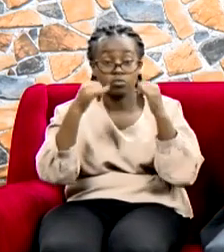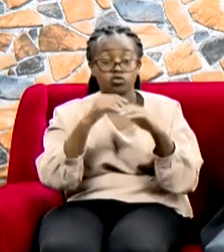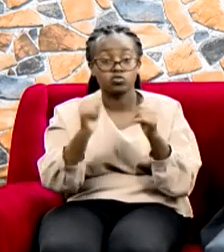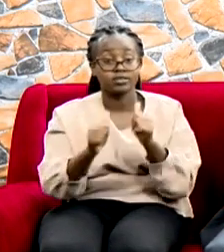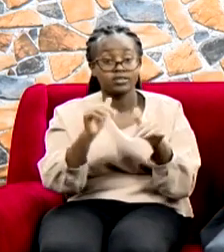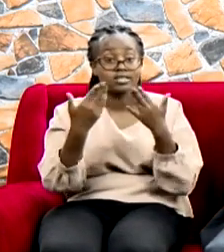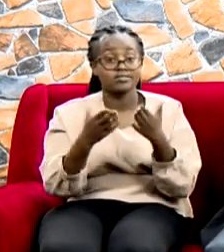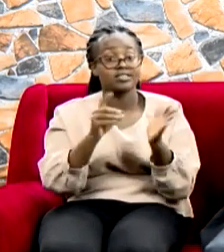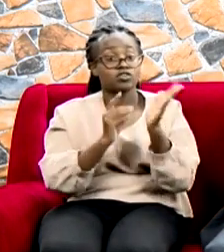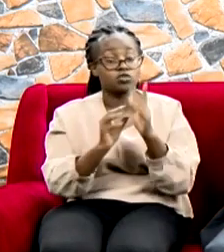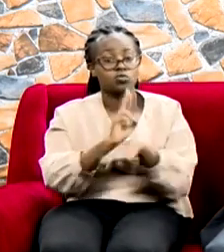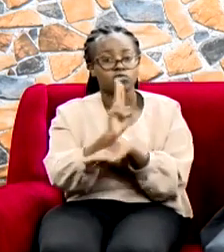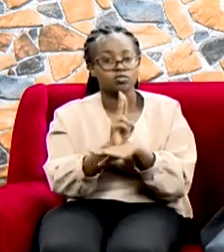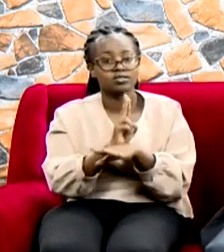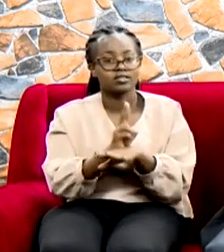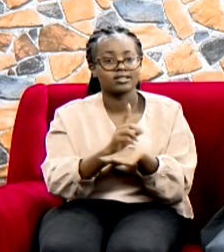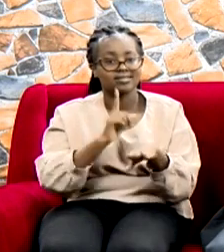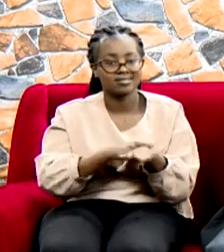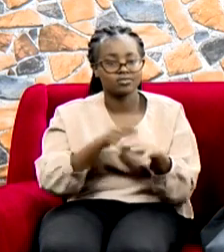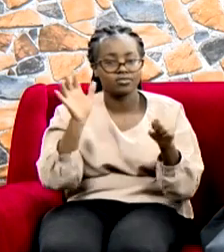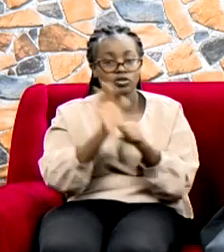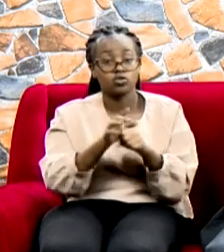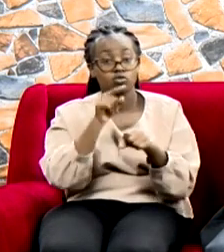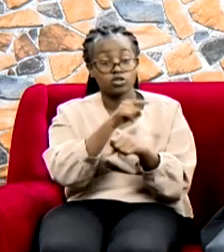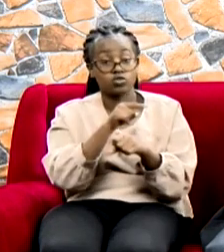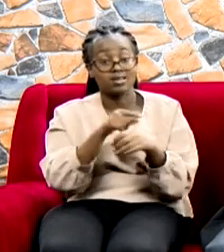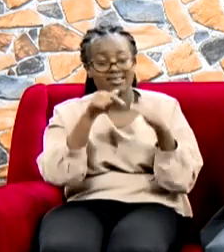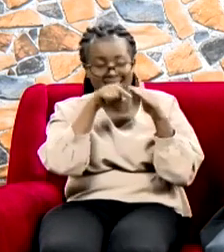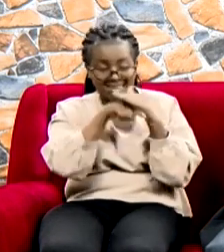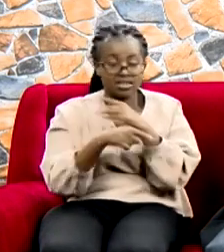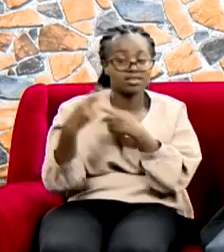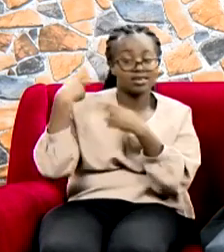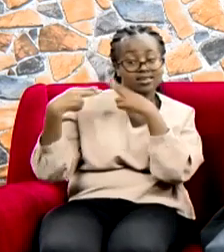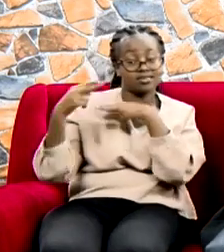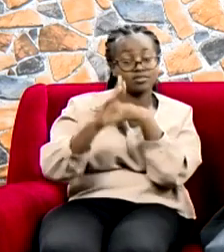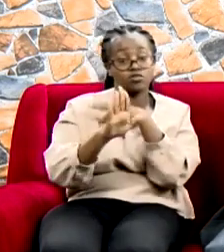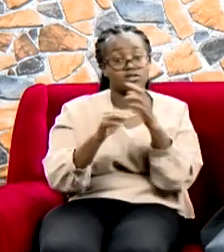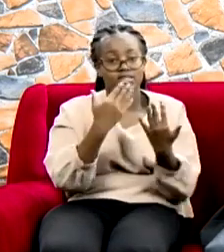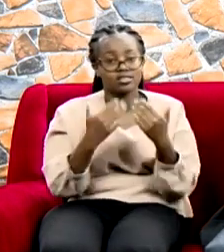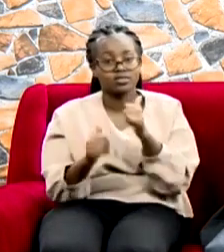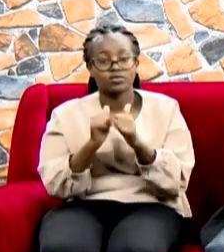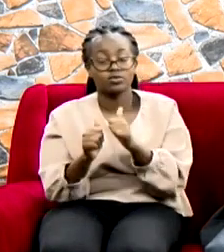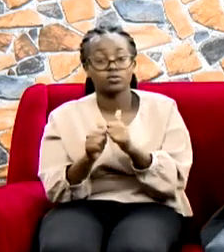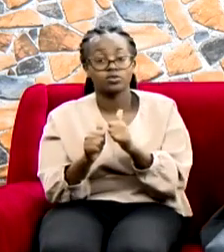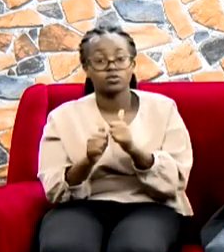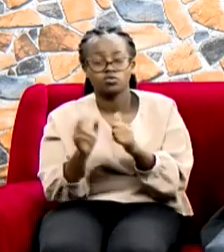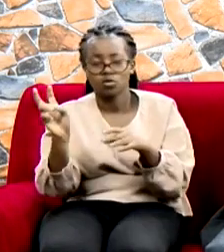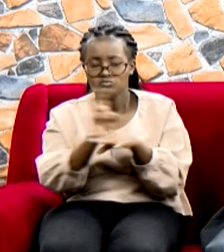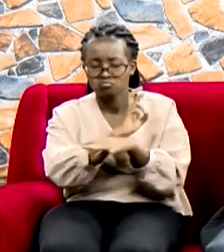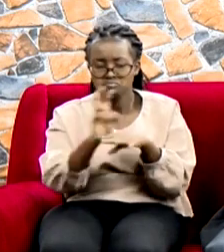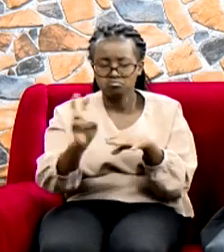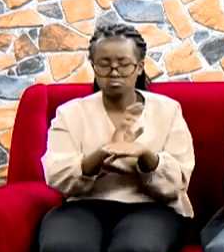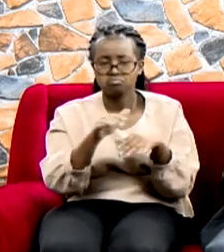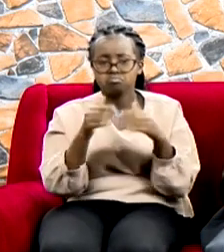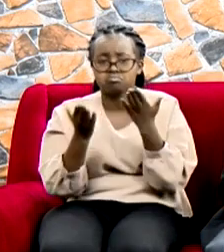the consultant will spend a lot of time with you, digging into your history and the things that you observed, and maybe give